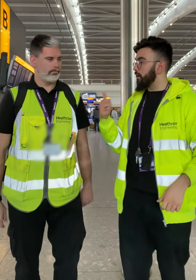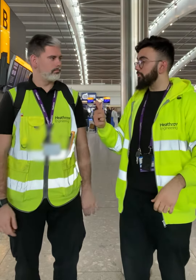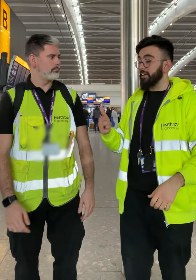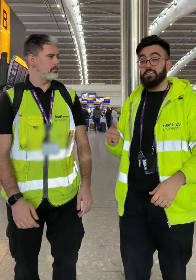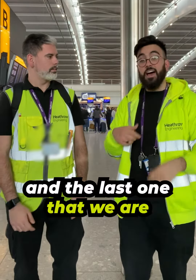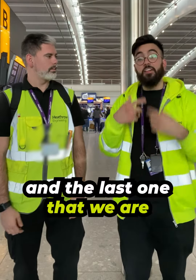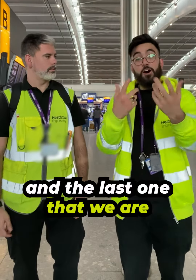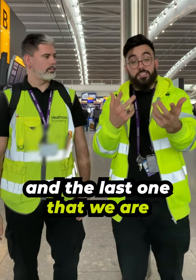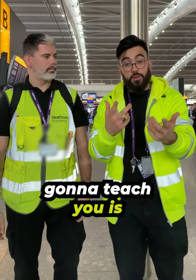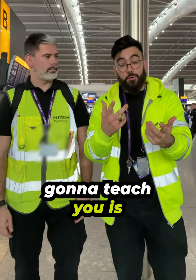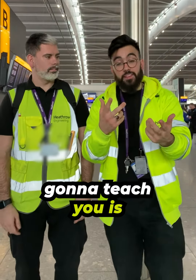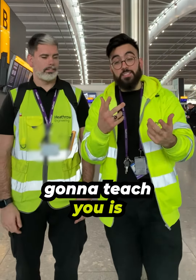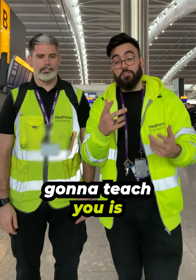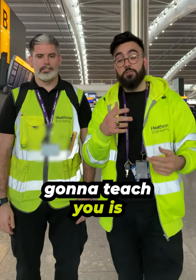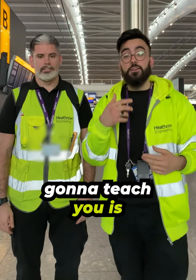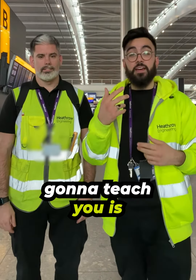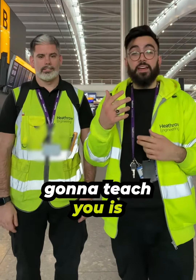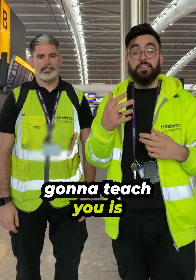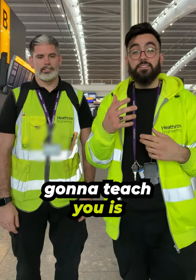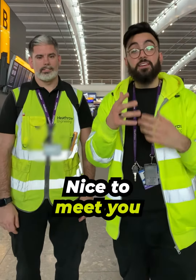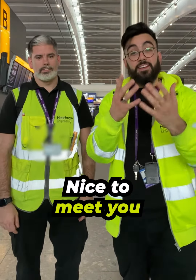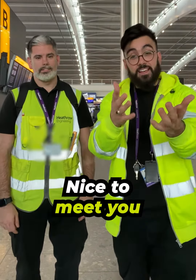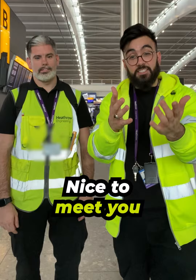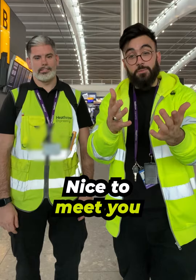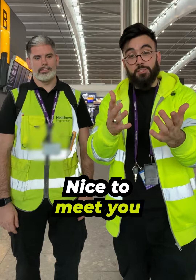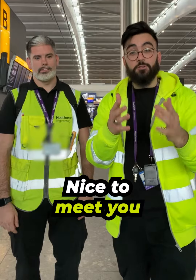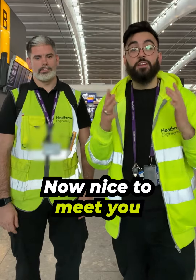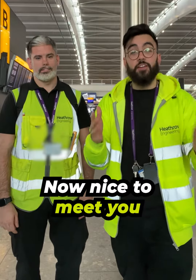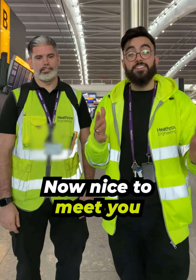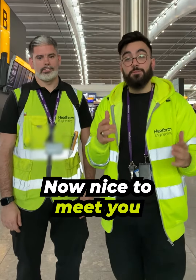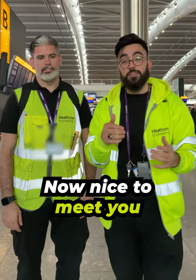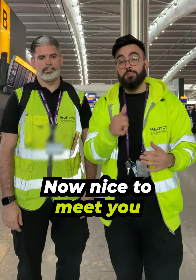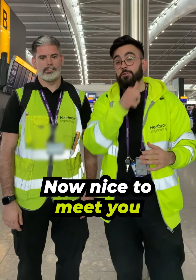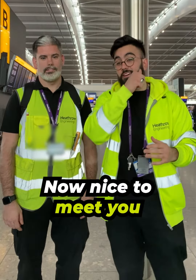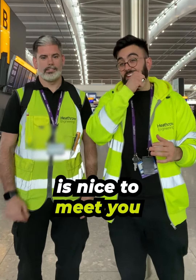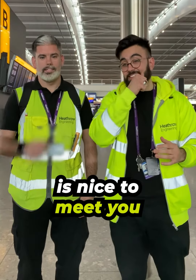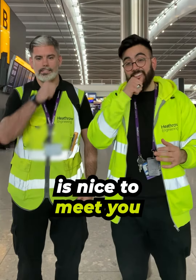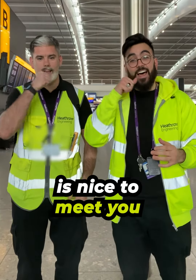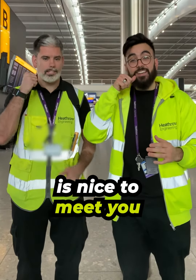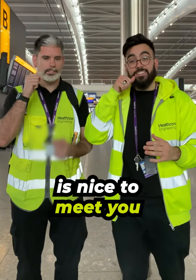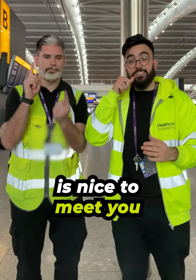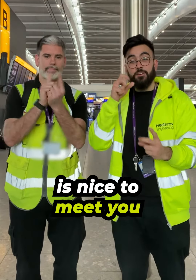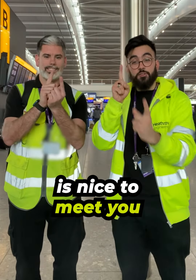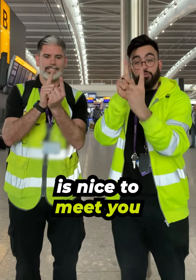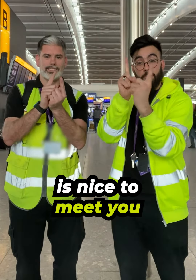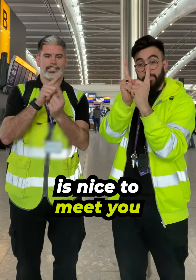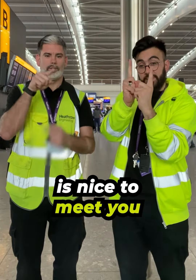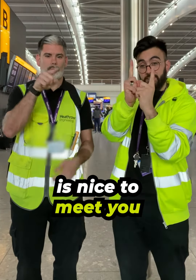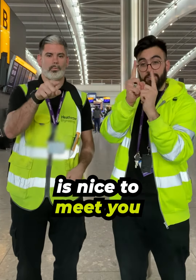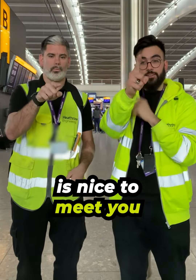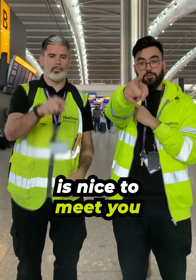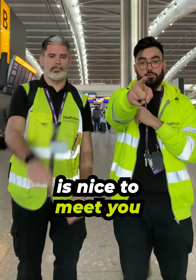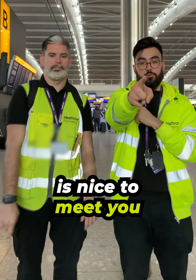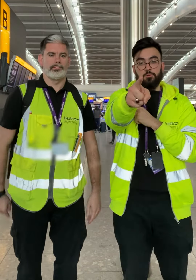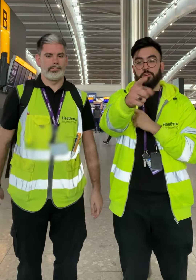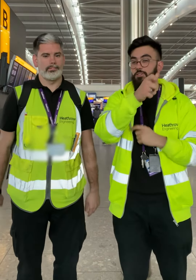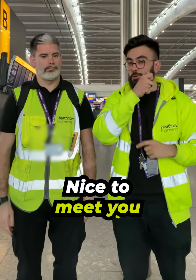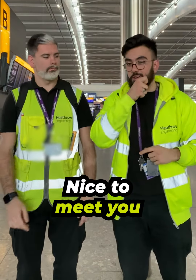Perfect. And the last one that we're gonna teach you is nice to meet you. Now nice to meet you is nice to meet you. So